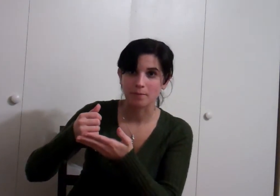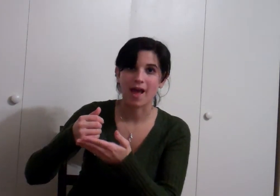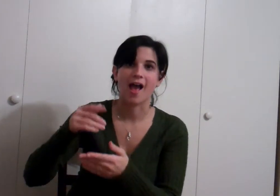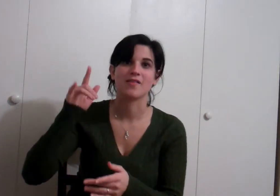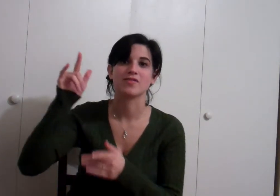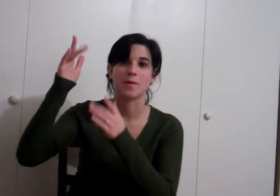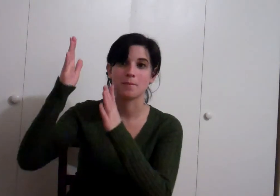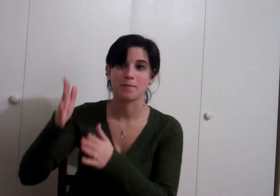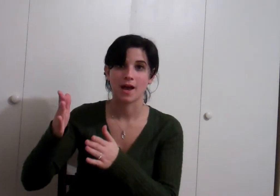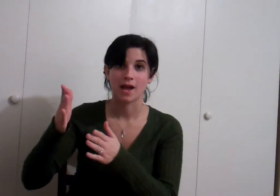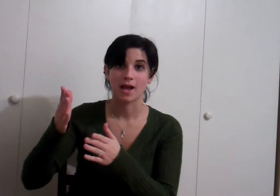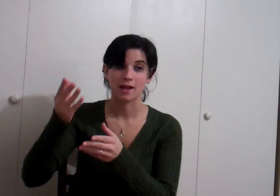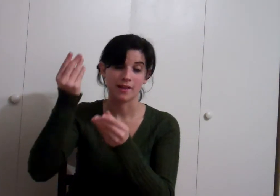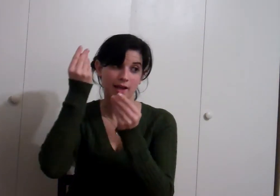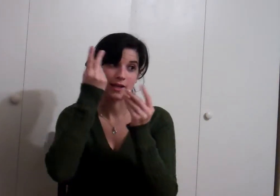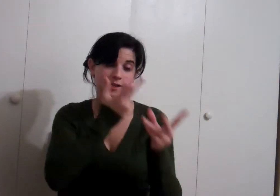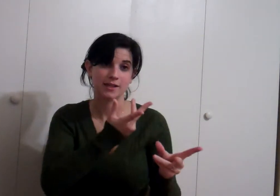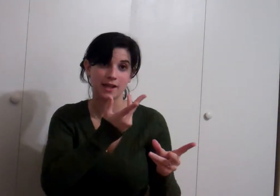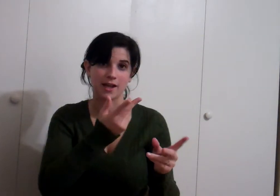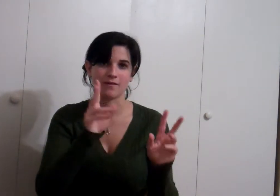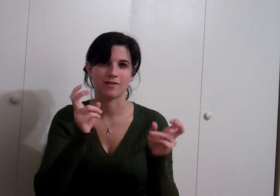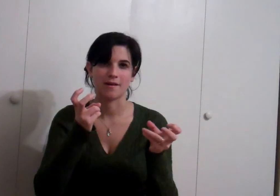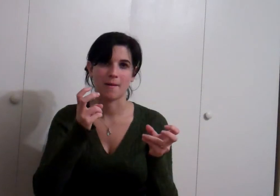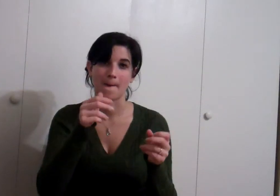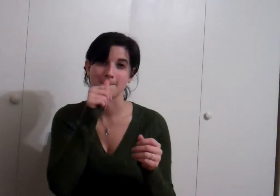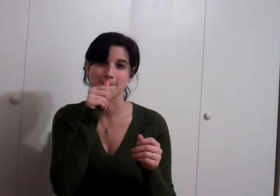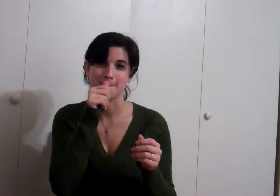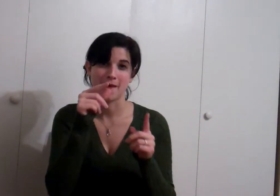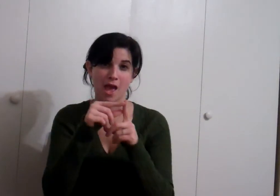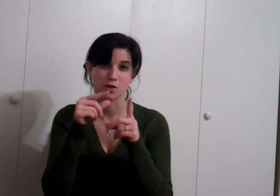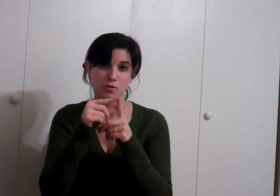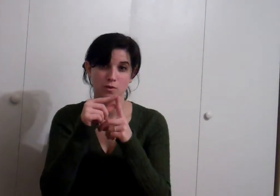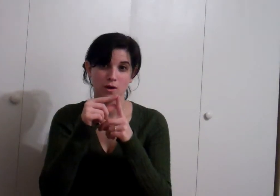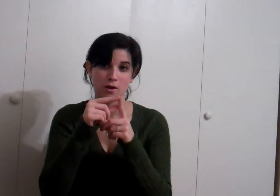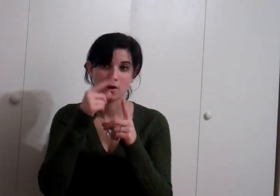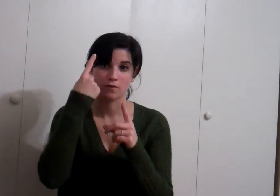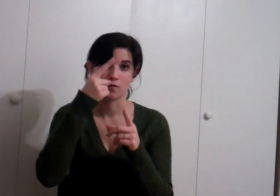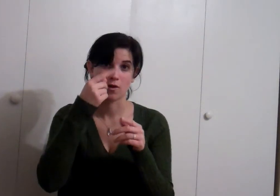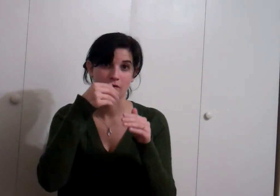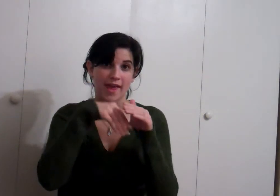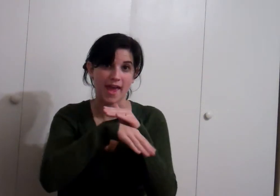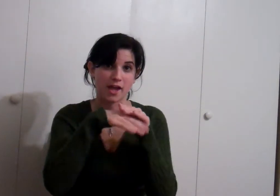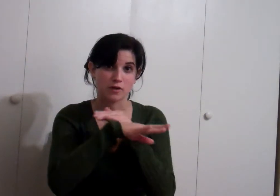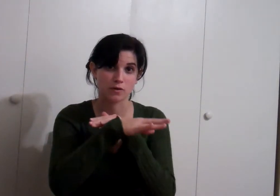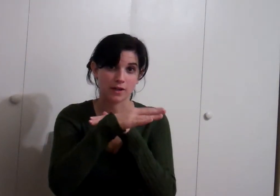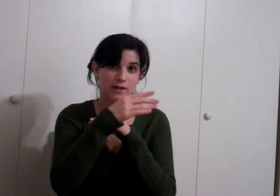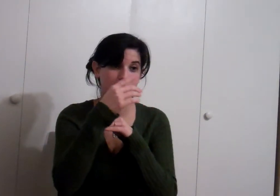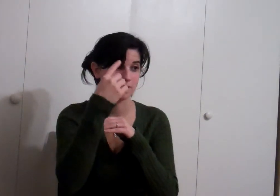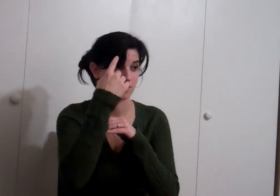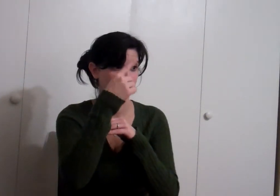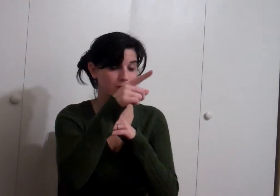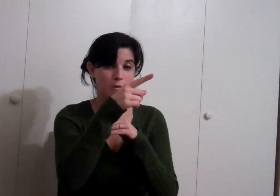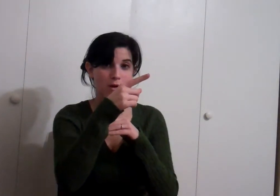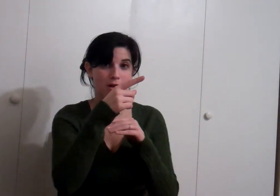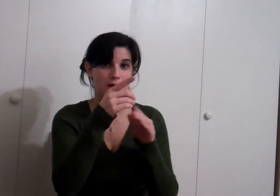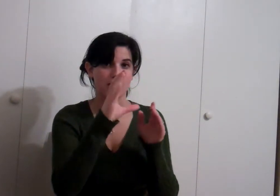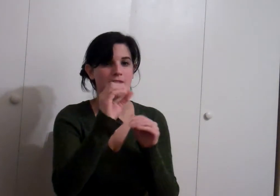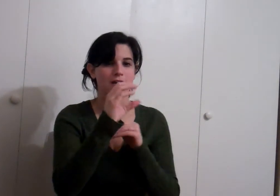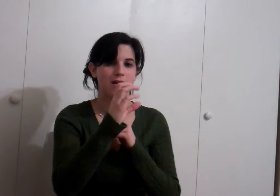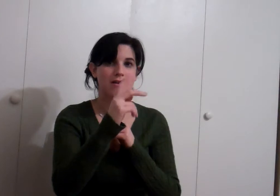accent the code. So he's trying to bang on the door, and he's giving him the code, and the guy, the co-pilot, a code to get in, so you could, so he